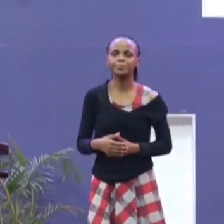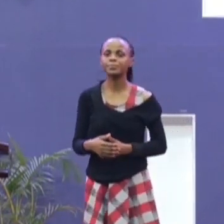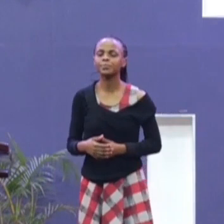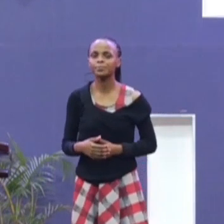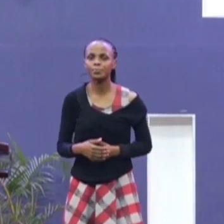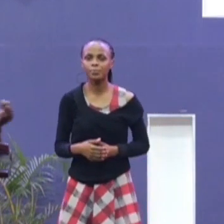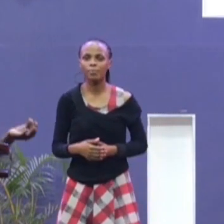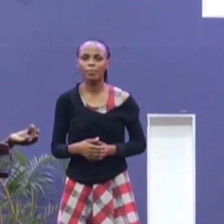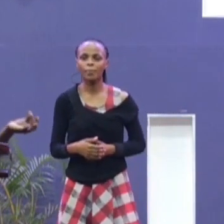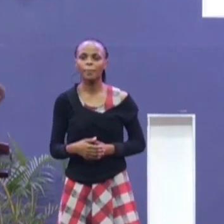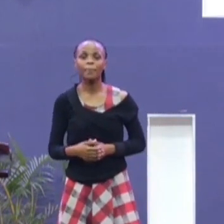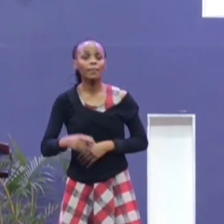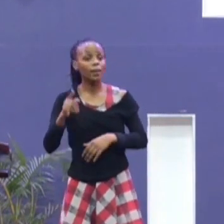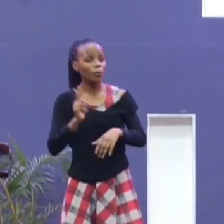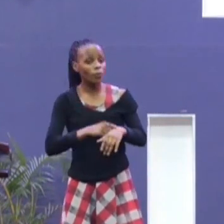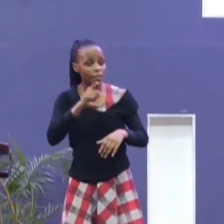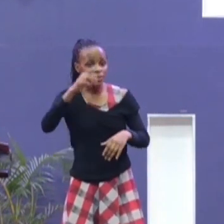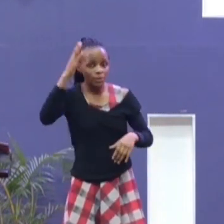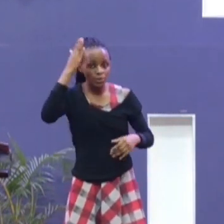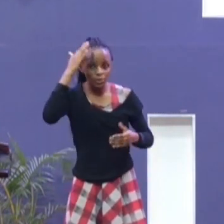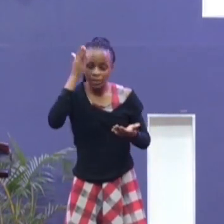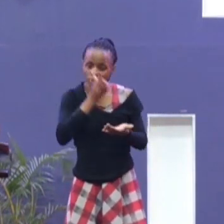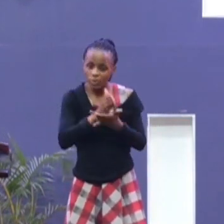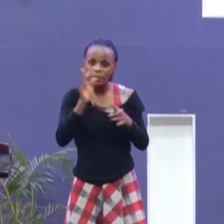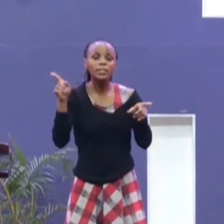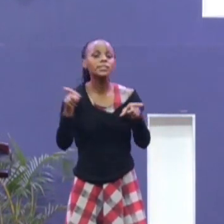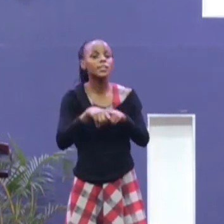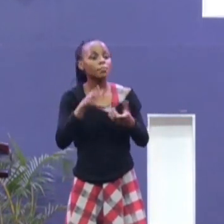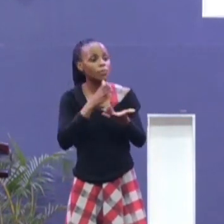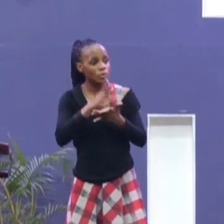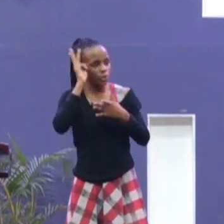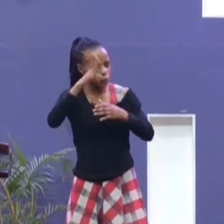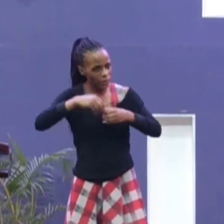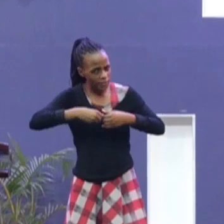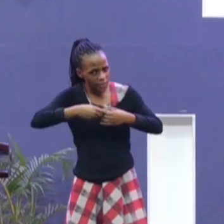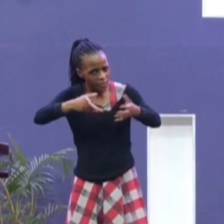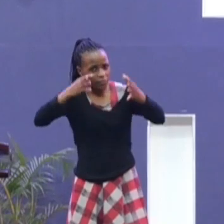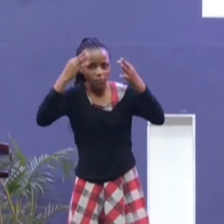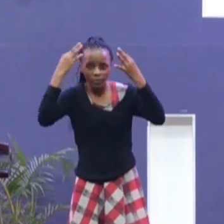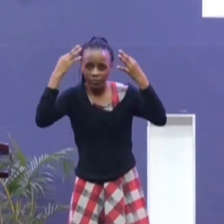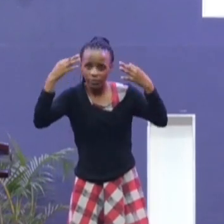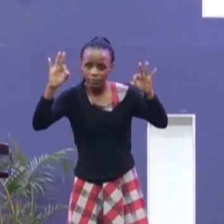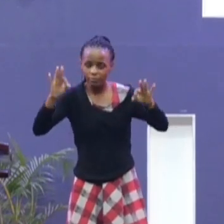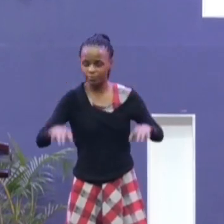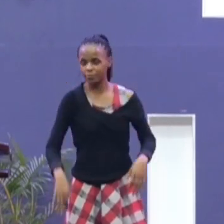bafuula baddembe. When you know the truth, the truth shall make you free. Gali bafuula